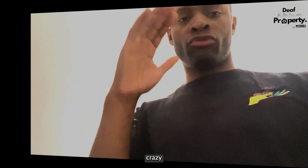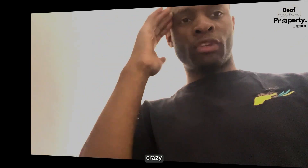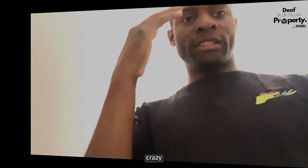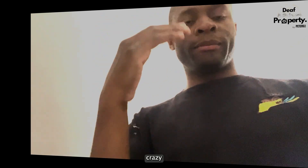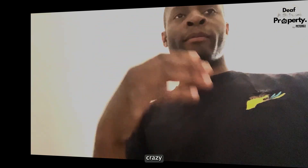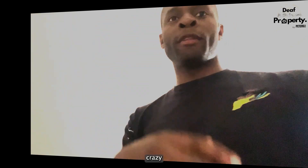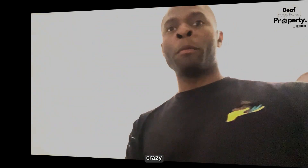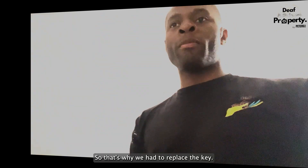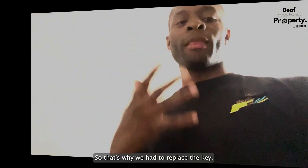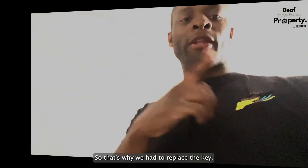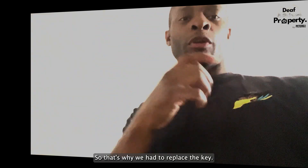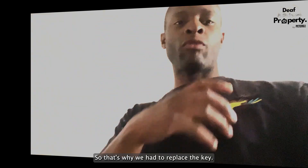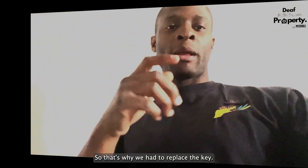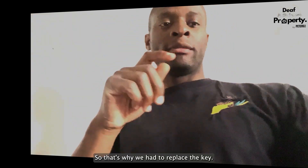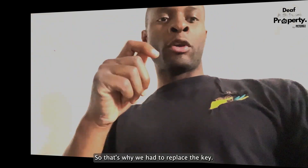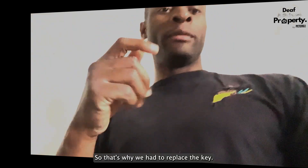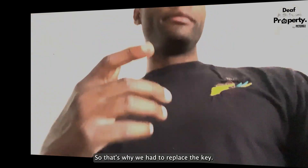Insane. So that's why we had to replace the key.